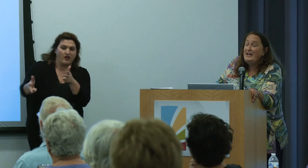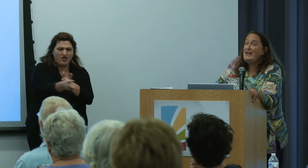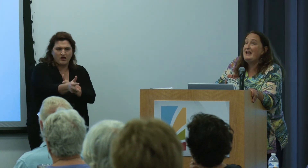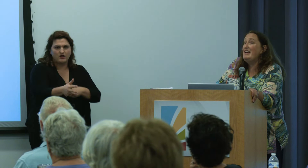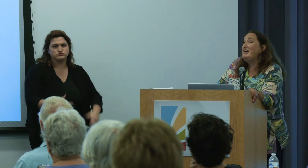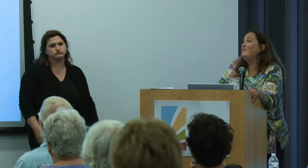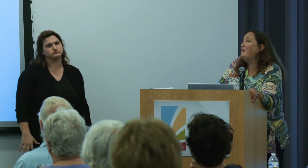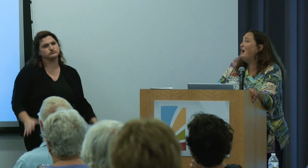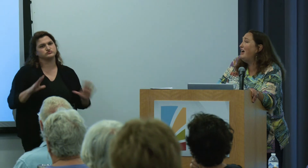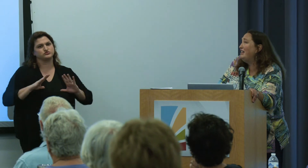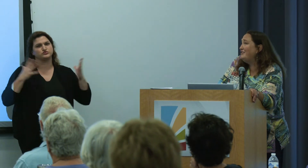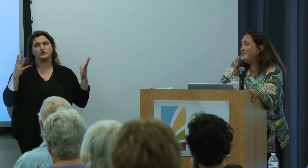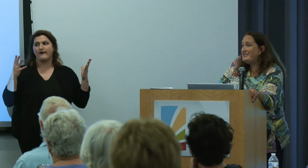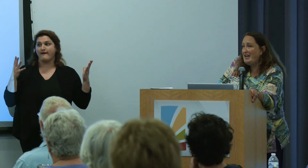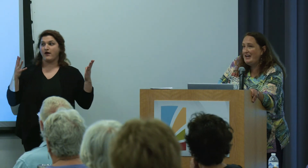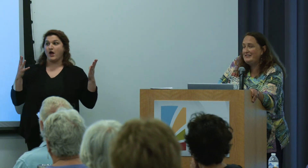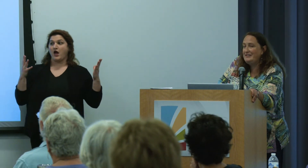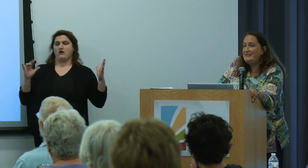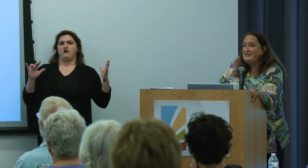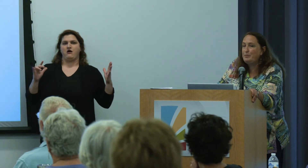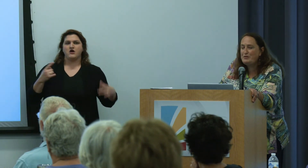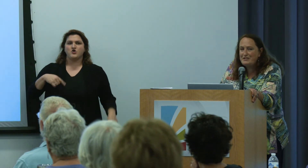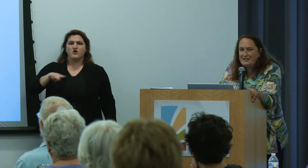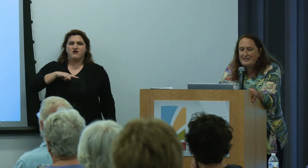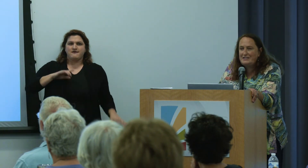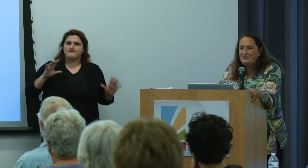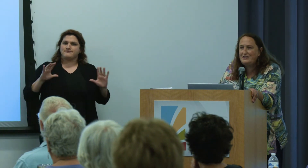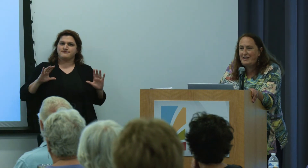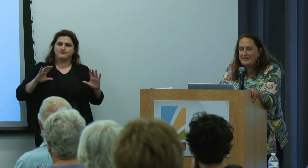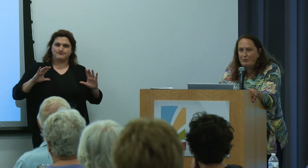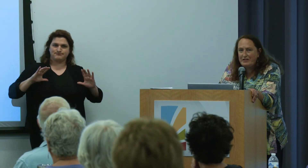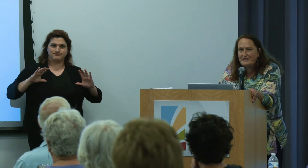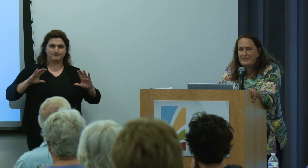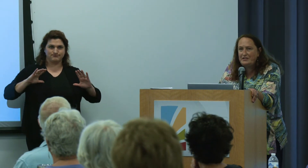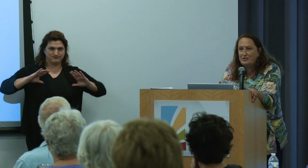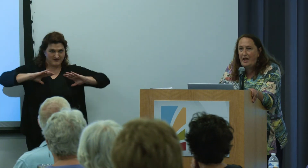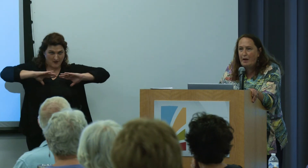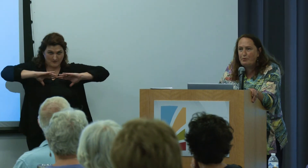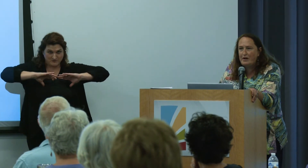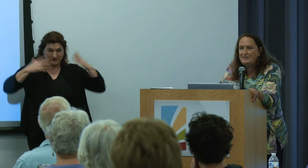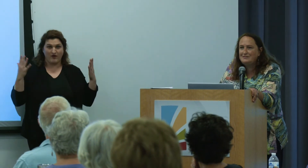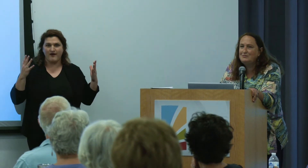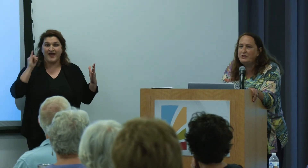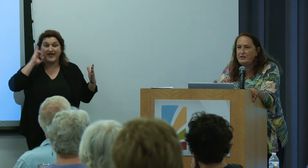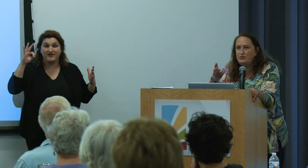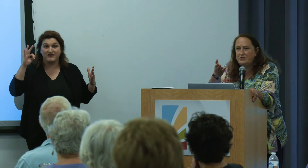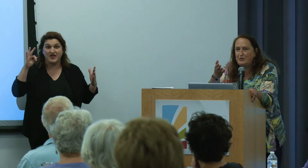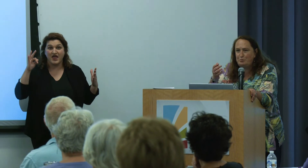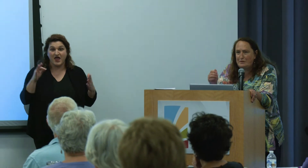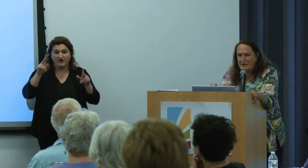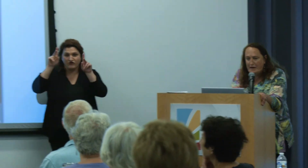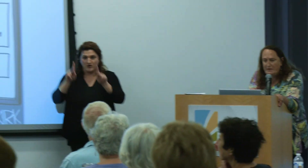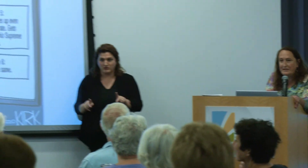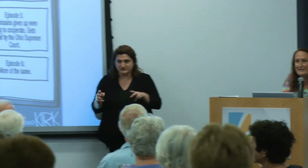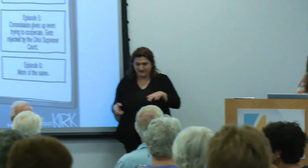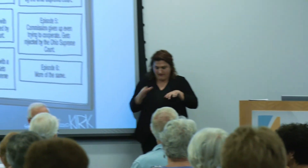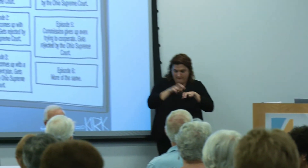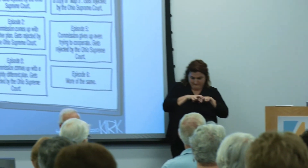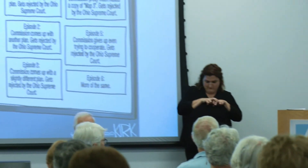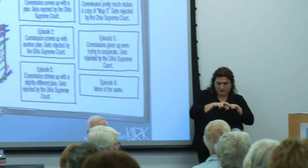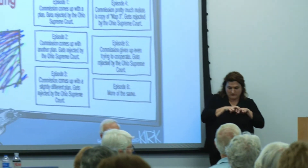irritated if all of a sudden the person next to you decided they were going to sit in your lap, right? Well, not you, sir. You'd probably be